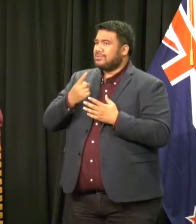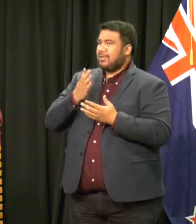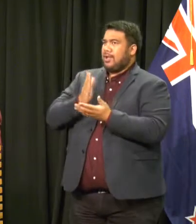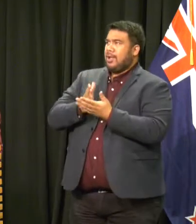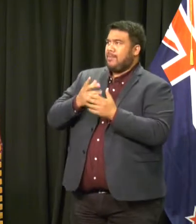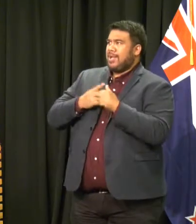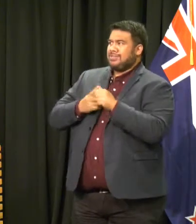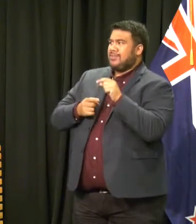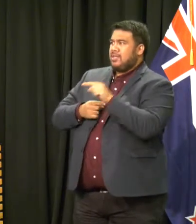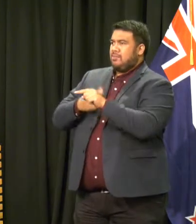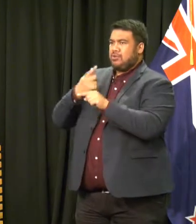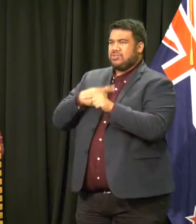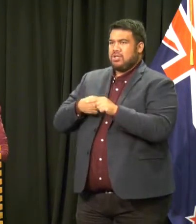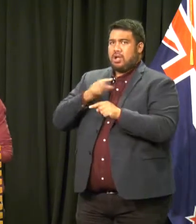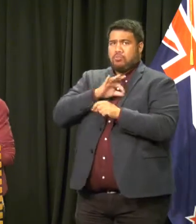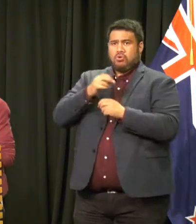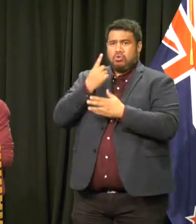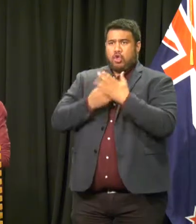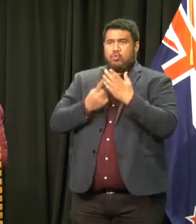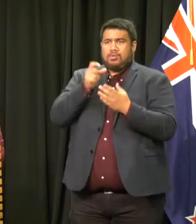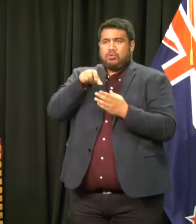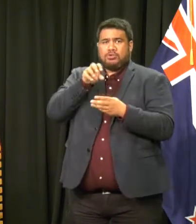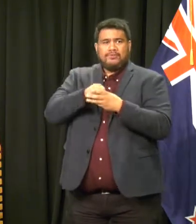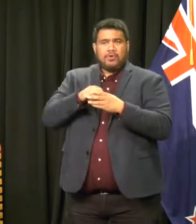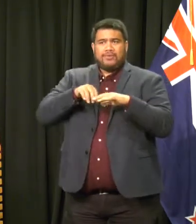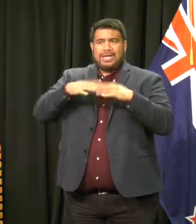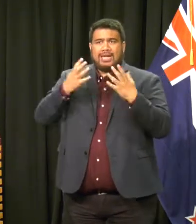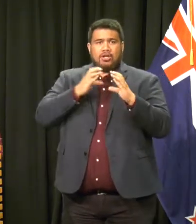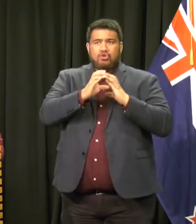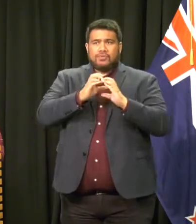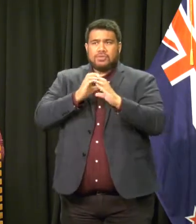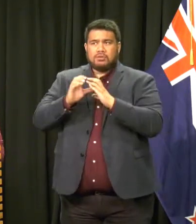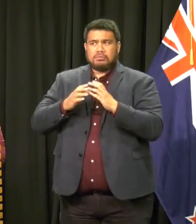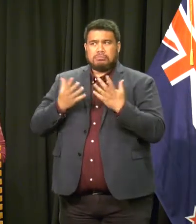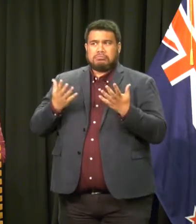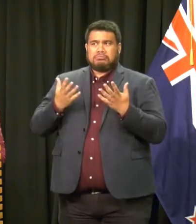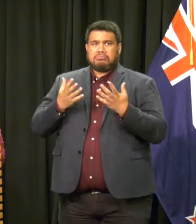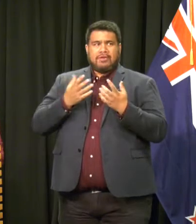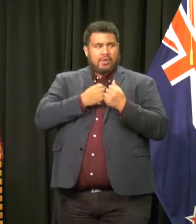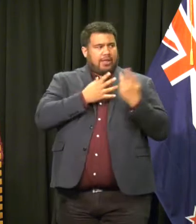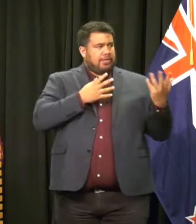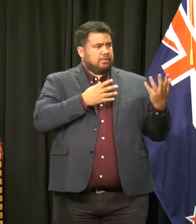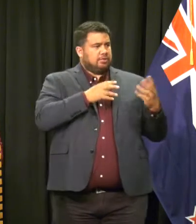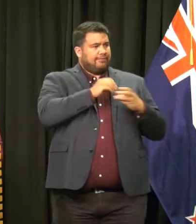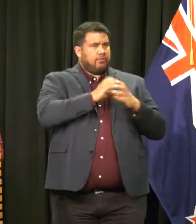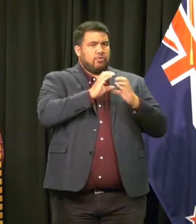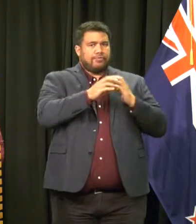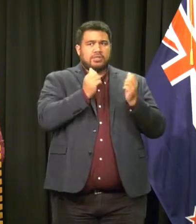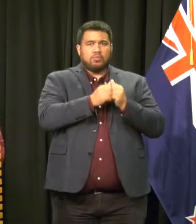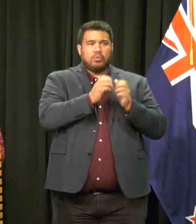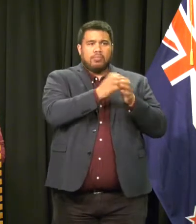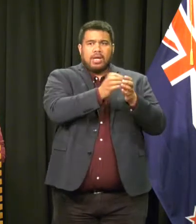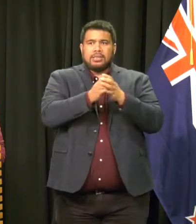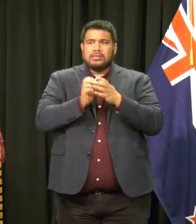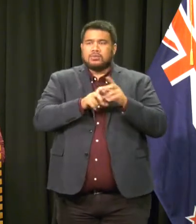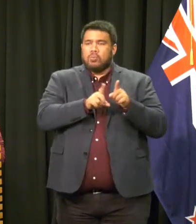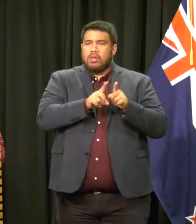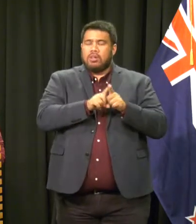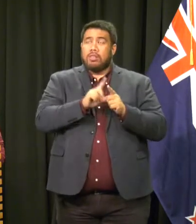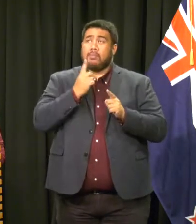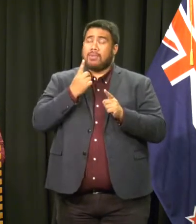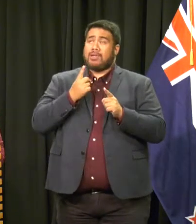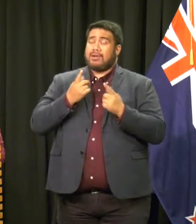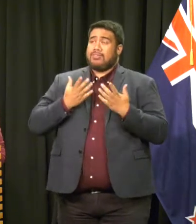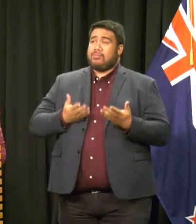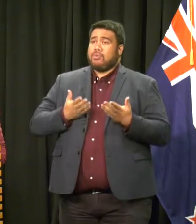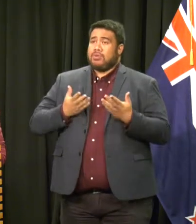comprehensive response to that because I'm not the only one involved in conversations. But it's fair to say that we're still very